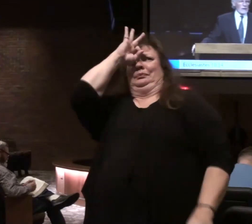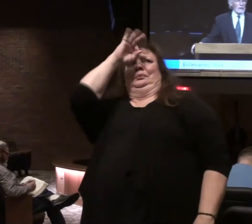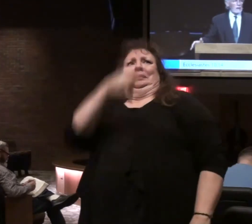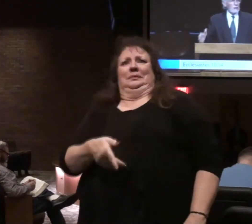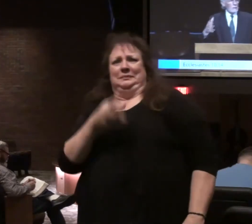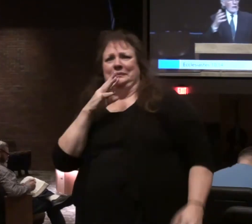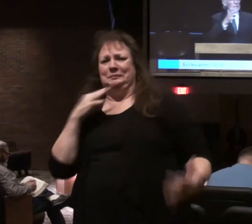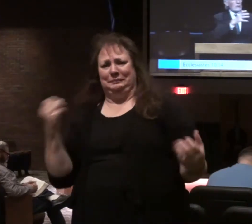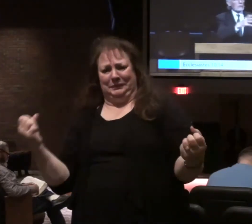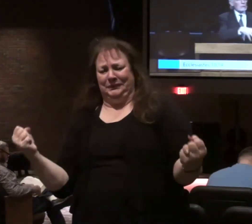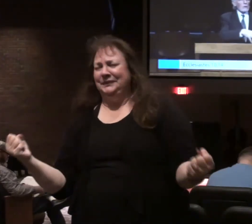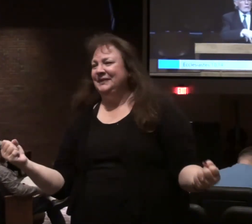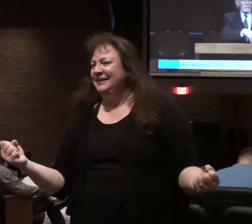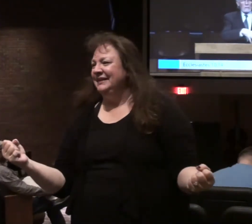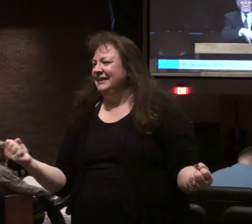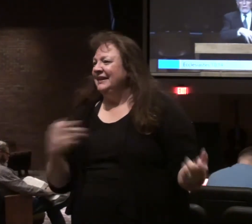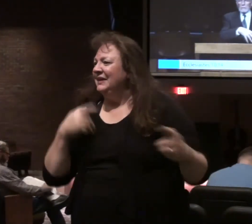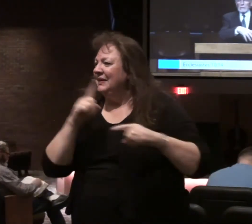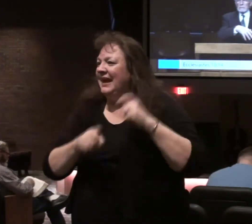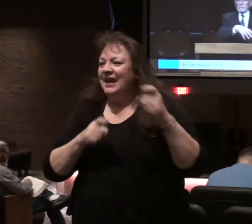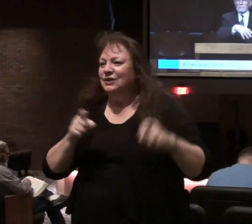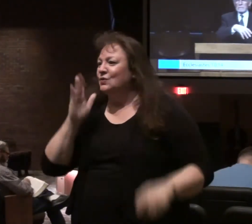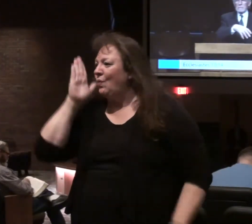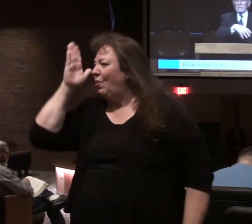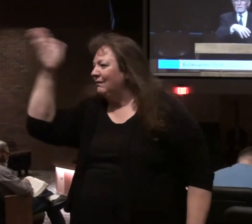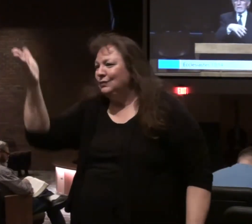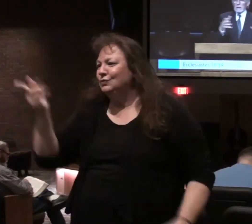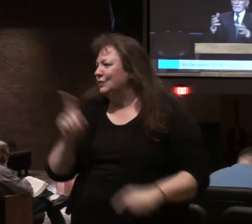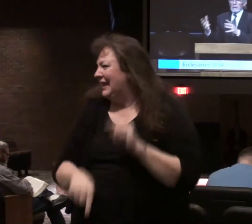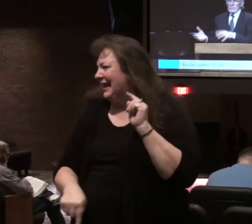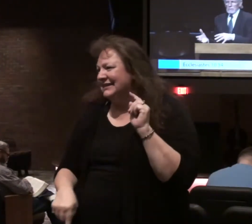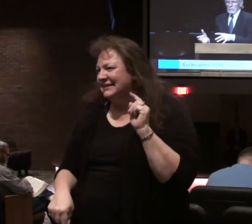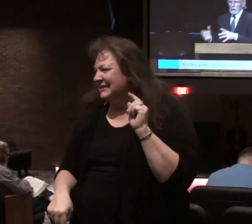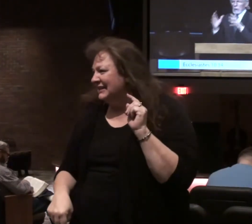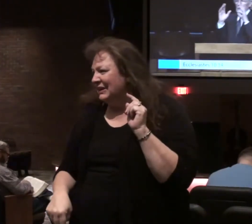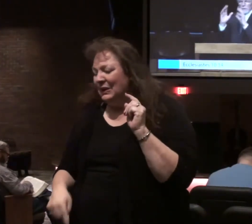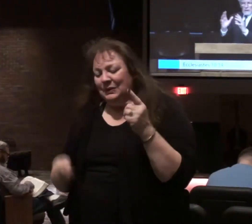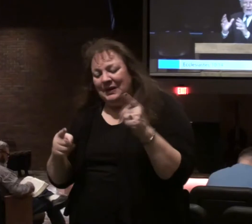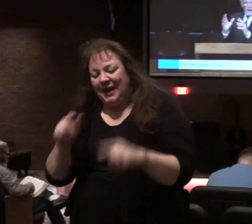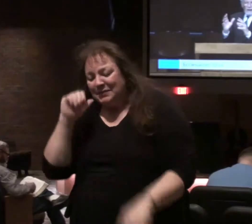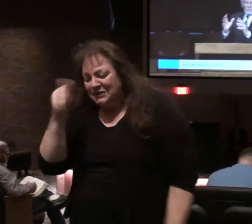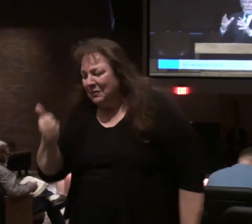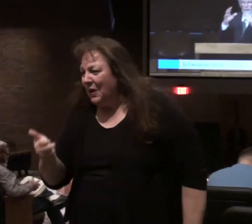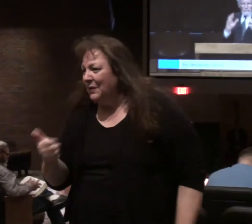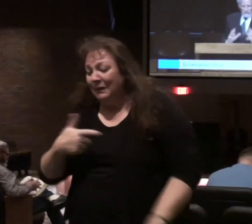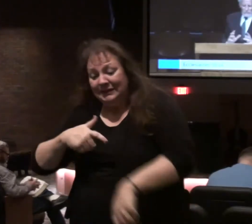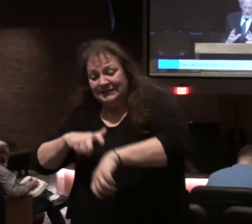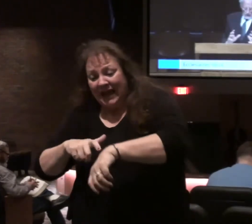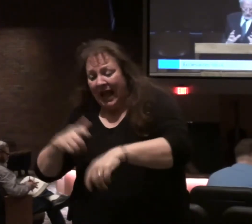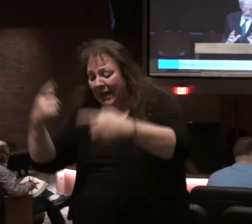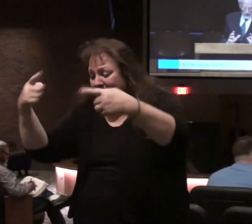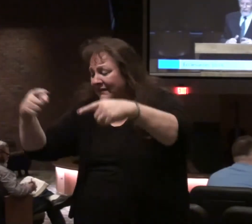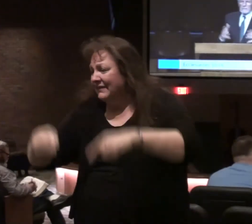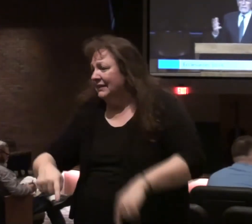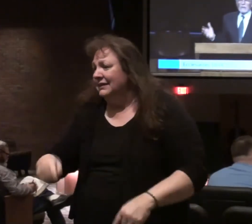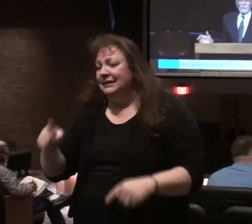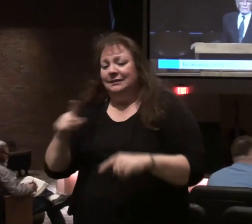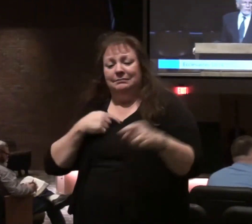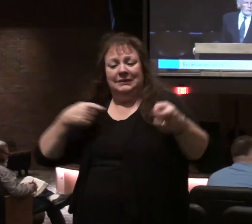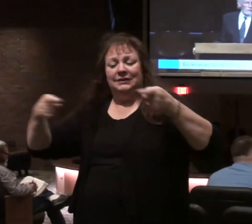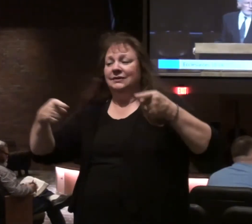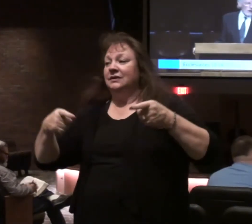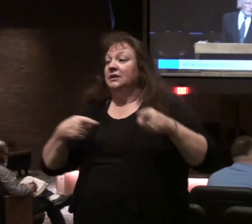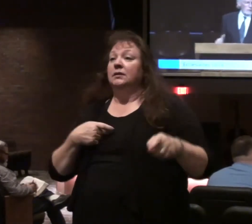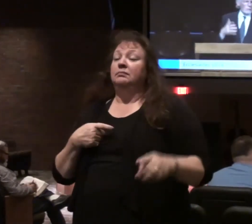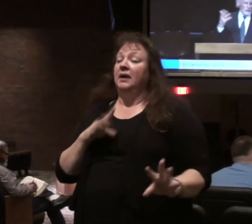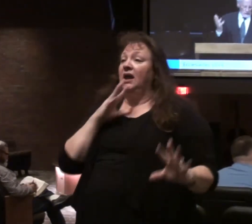already seen we have no control over tomorrow, or the events of tomorrow, or the time, or the events in the time. That doesn't keep the